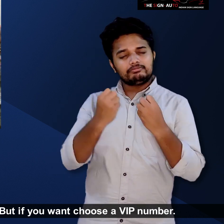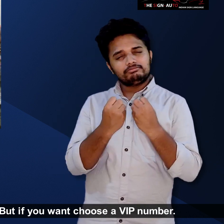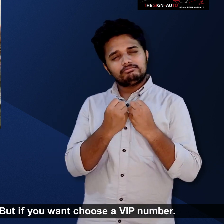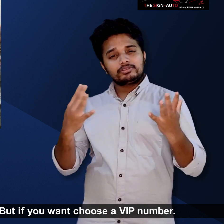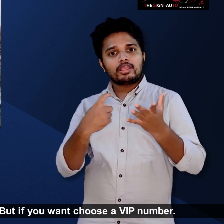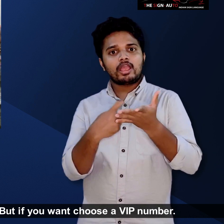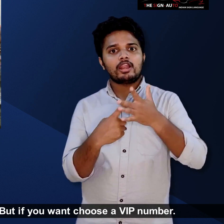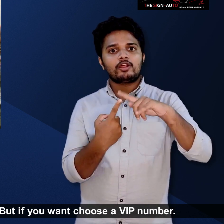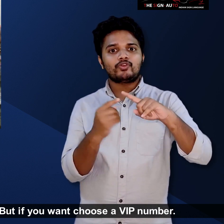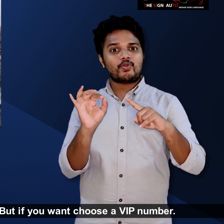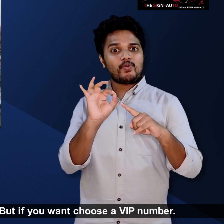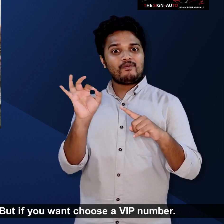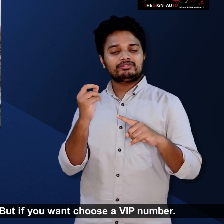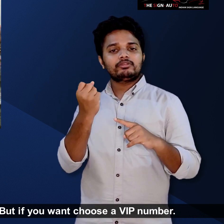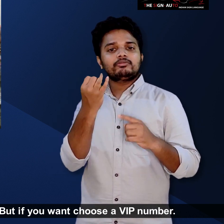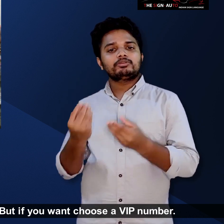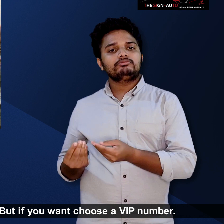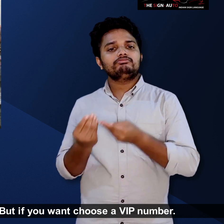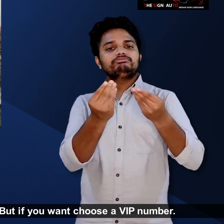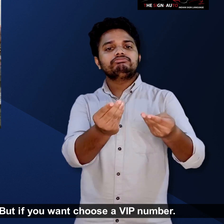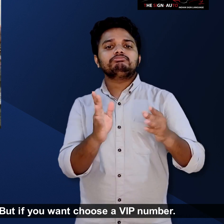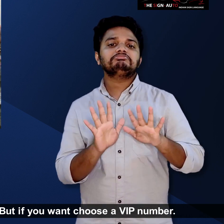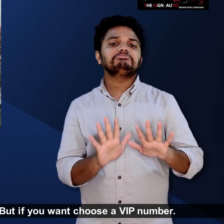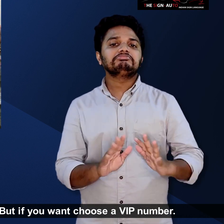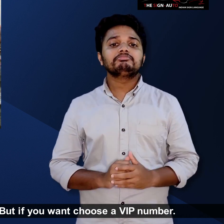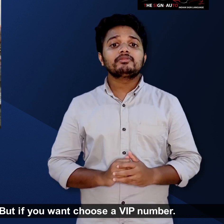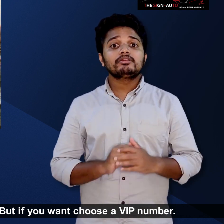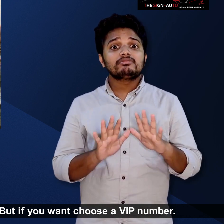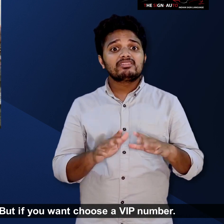generally rto gives you the number but if you want choose a vip number